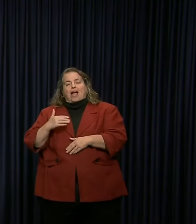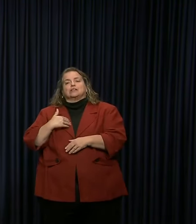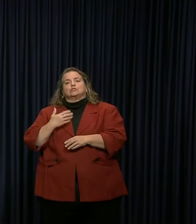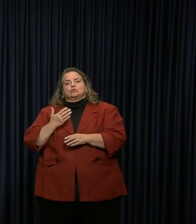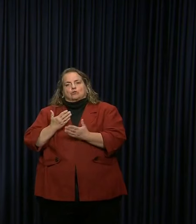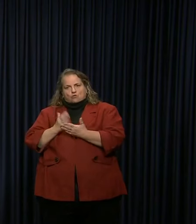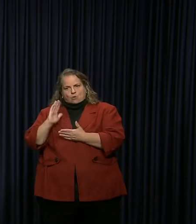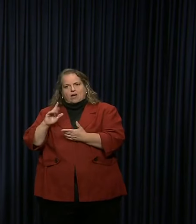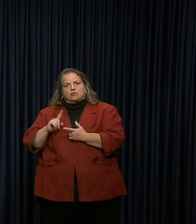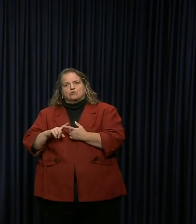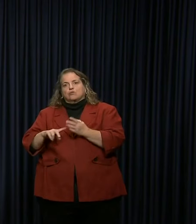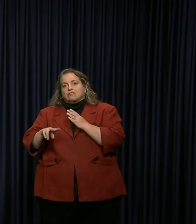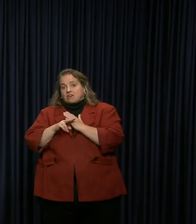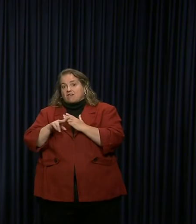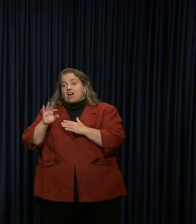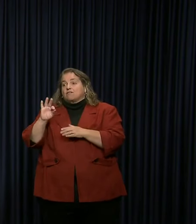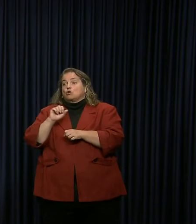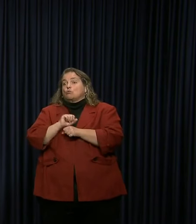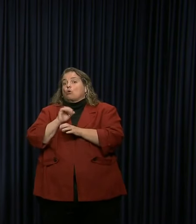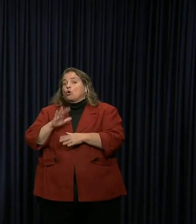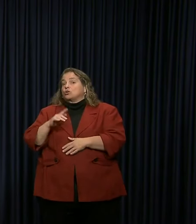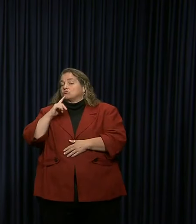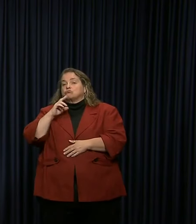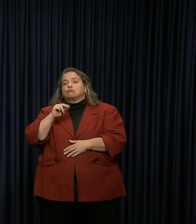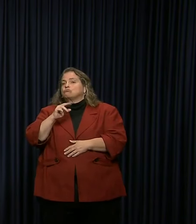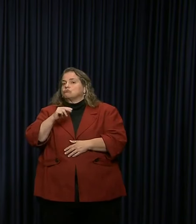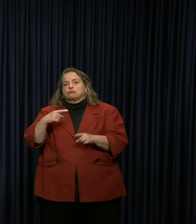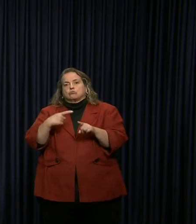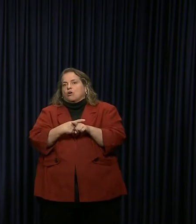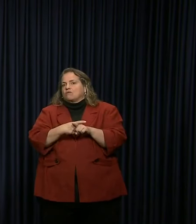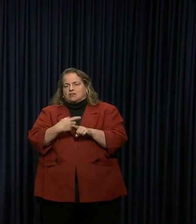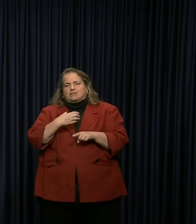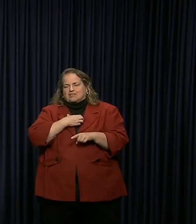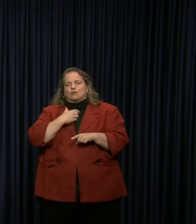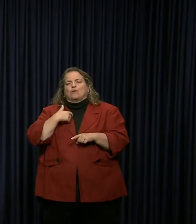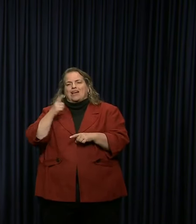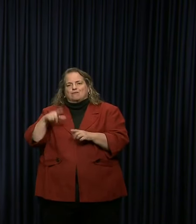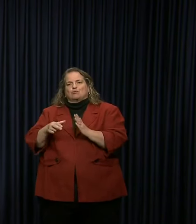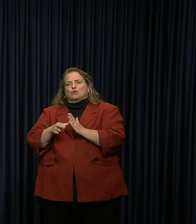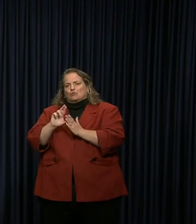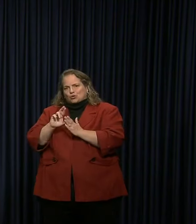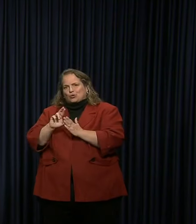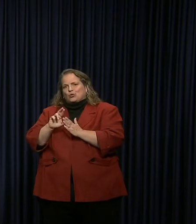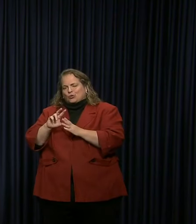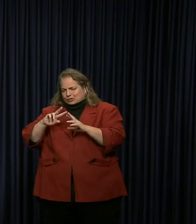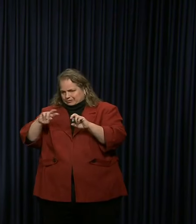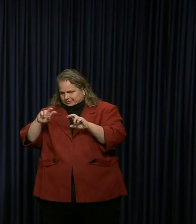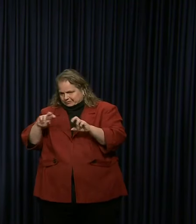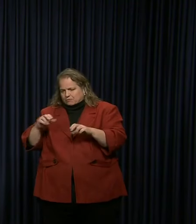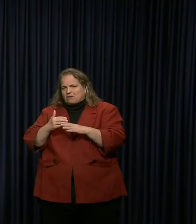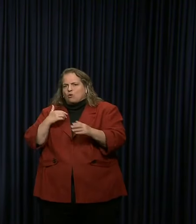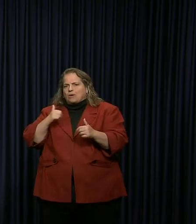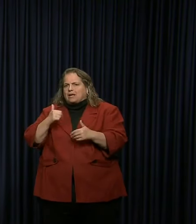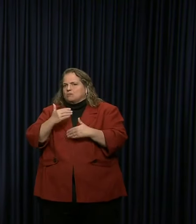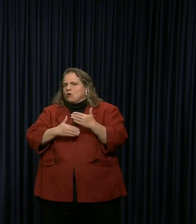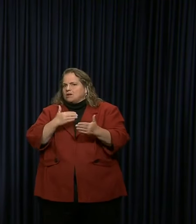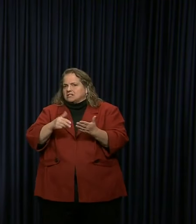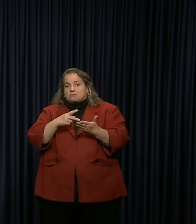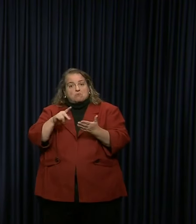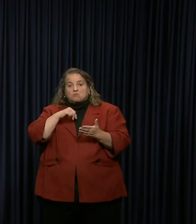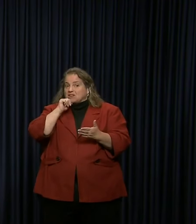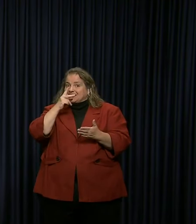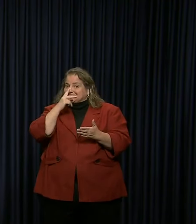verify that, and if they say that they have a conflict, we have to review that and sort that out before we can process the payment. We're not seeing as many of